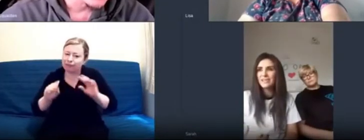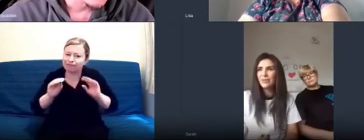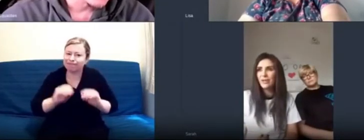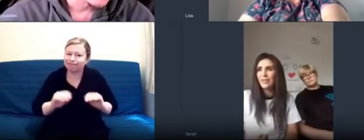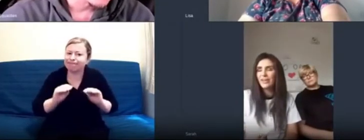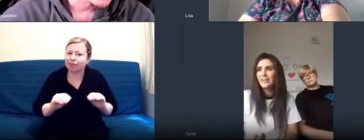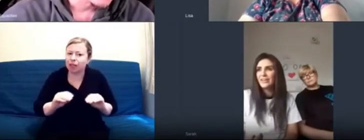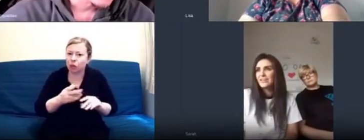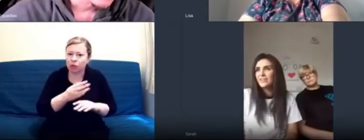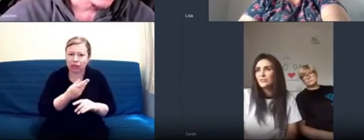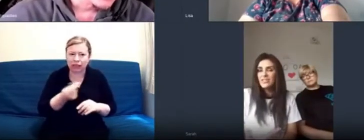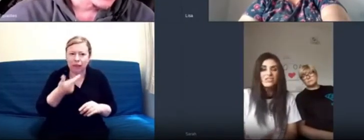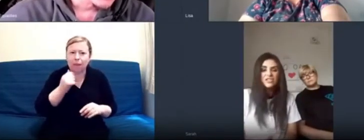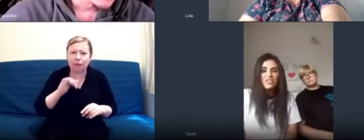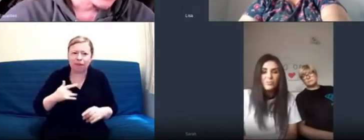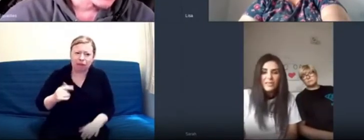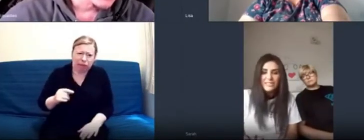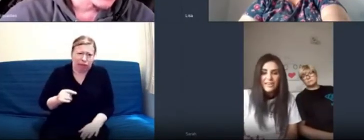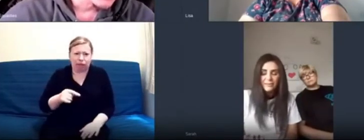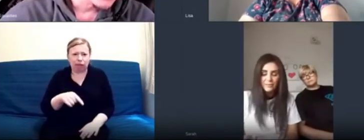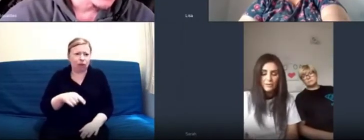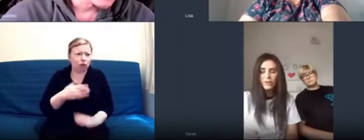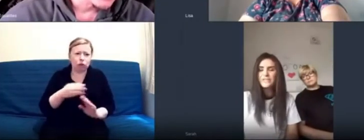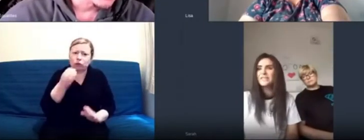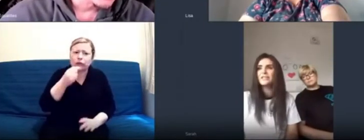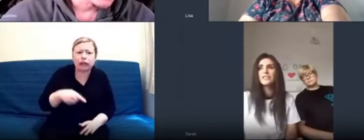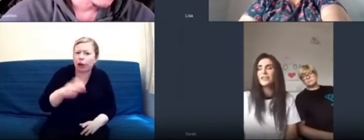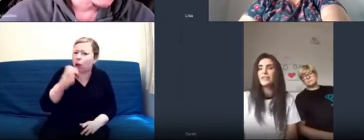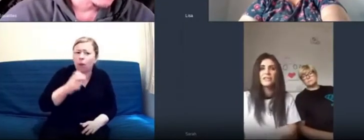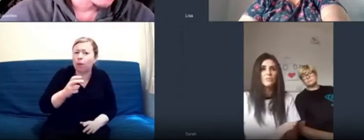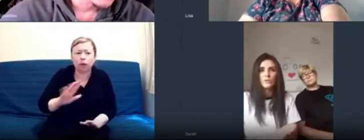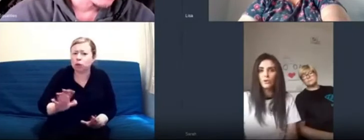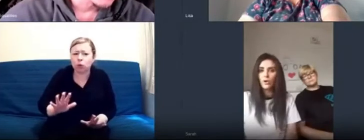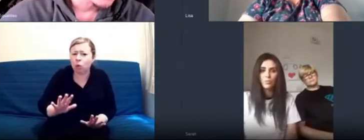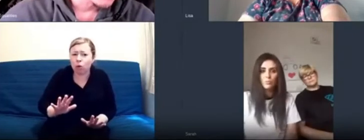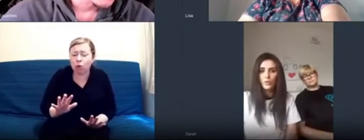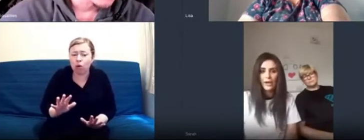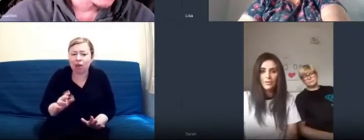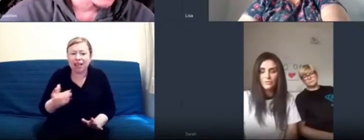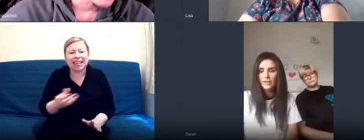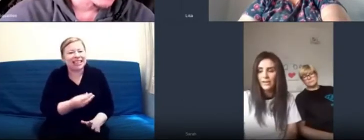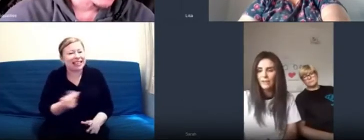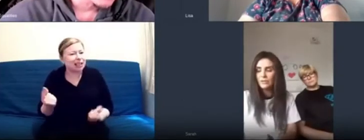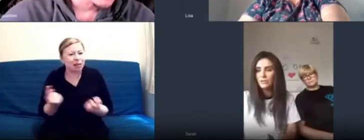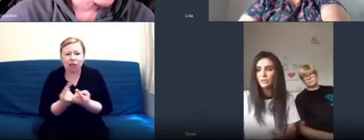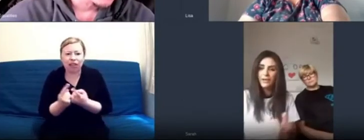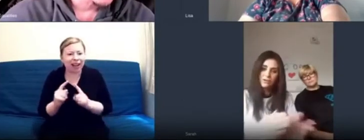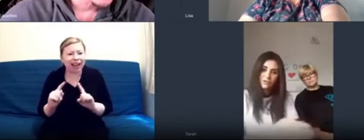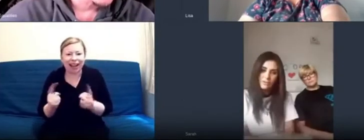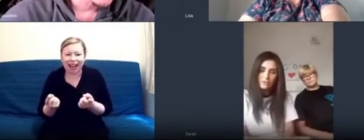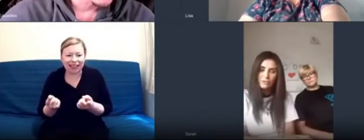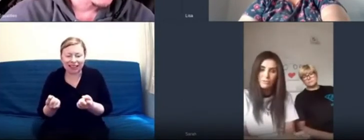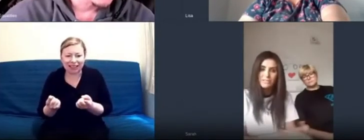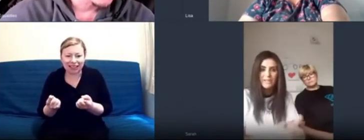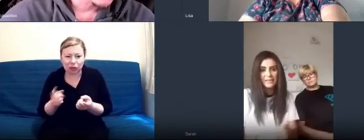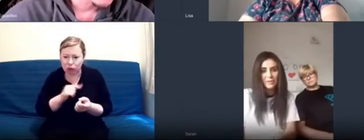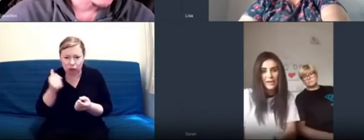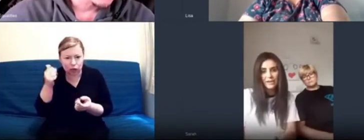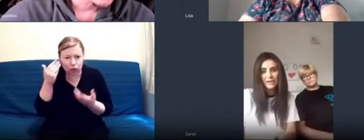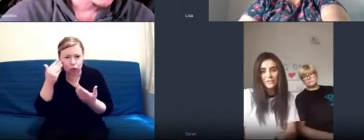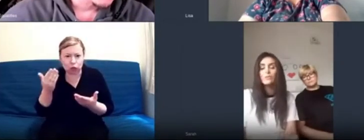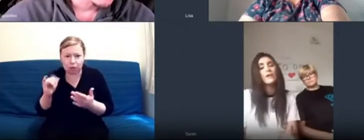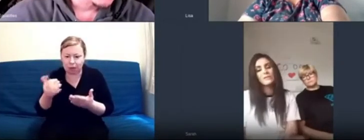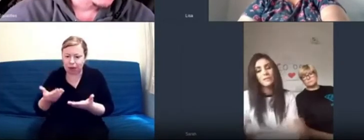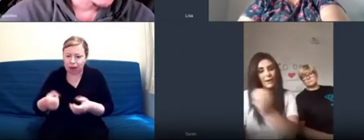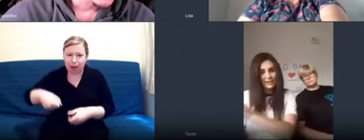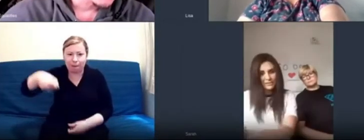down that stigma that, you know, that you shouldn't be eating it. Obviously, there's certain things we would not put out because we don't know how long they may be going to be sat in